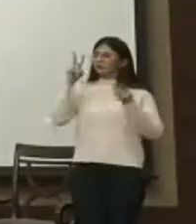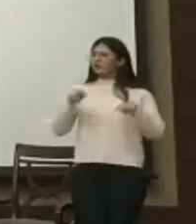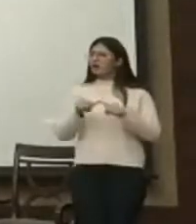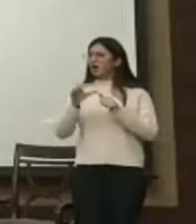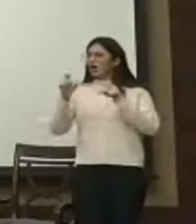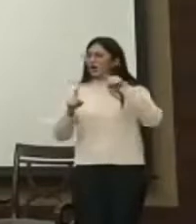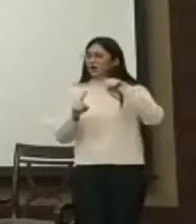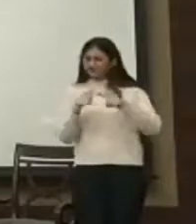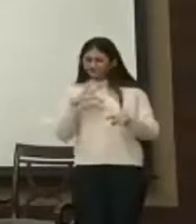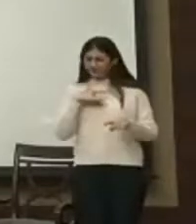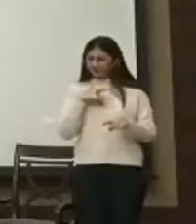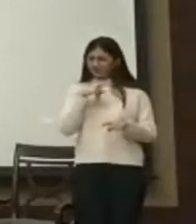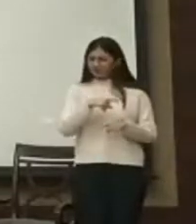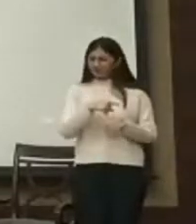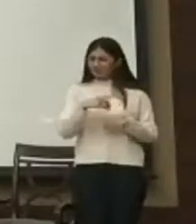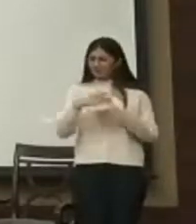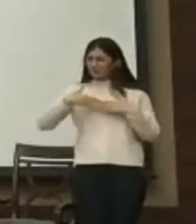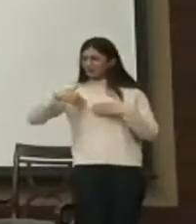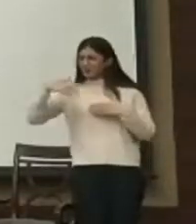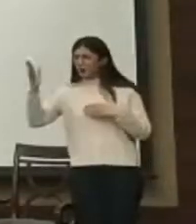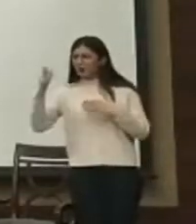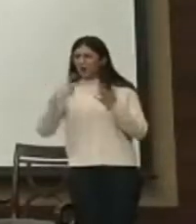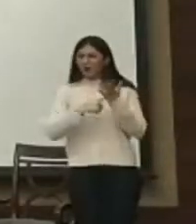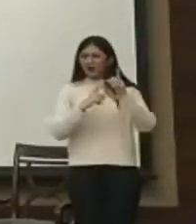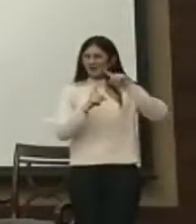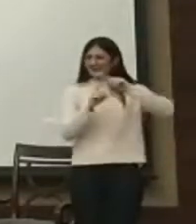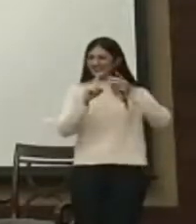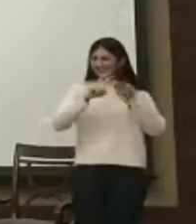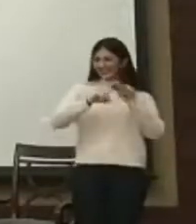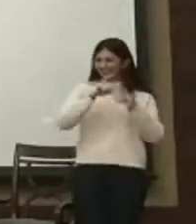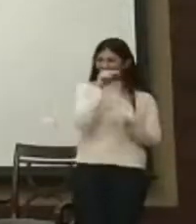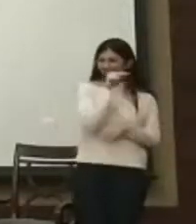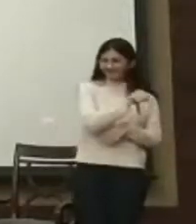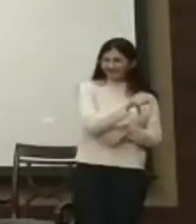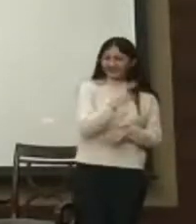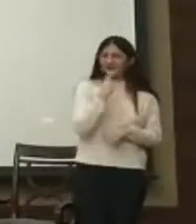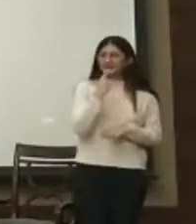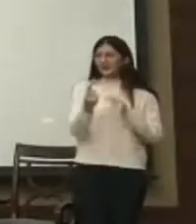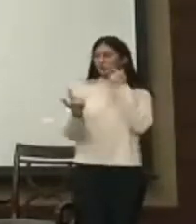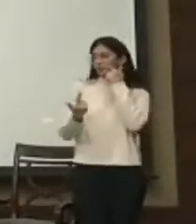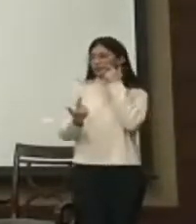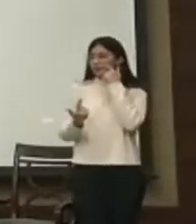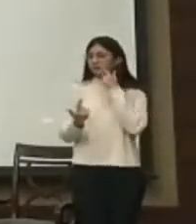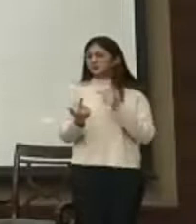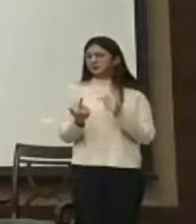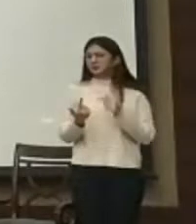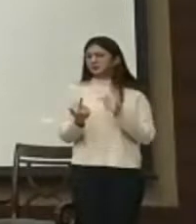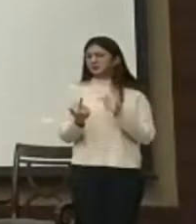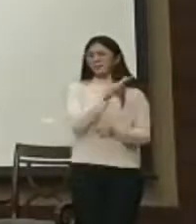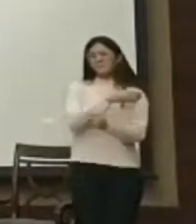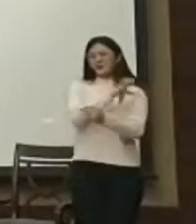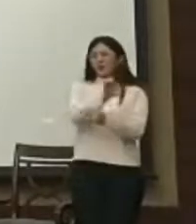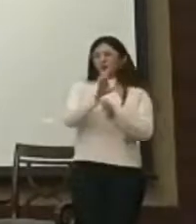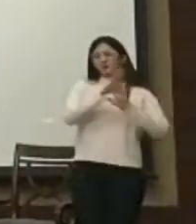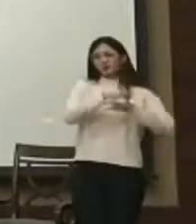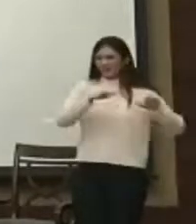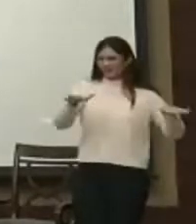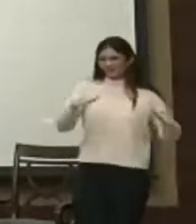it goes beyond what the RTE itself says. The RTE actually empowers